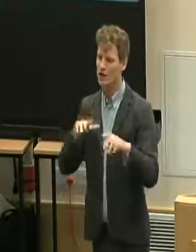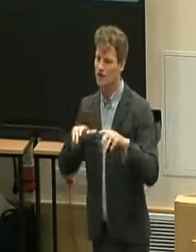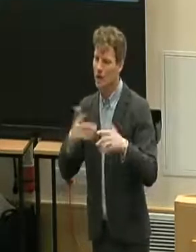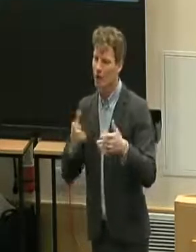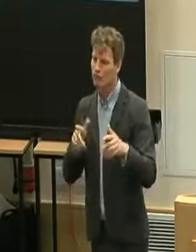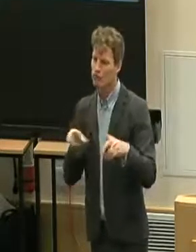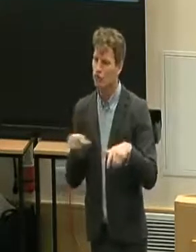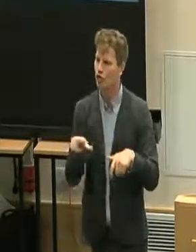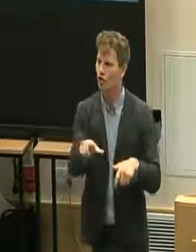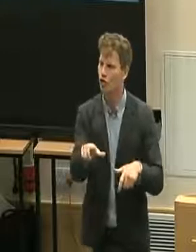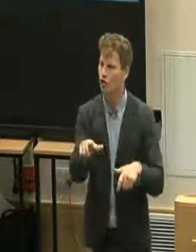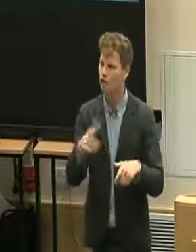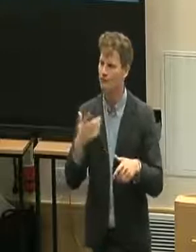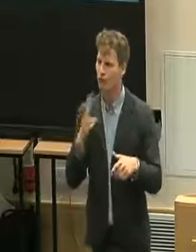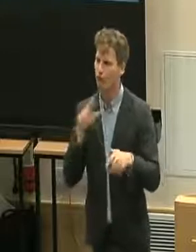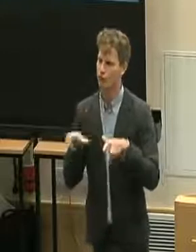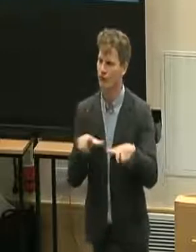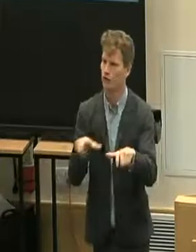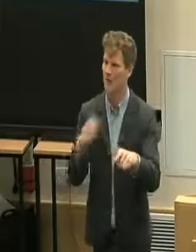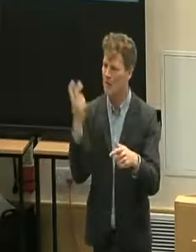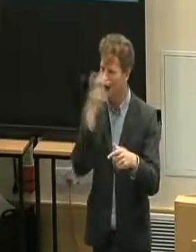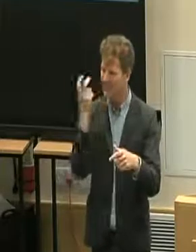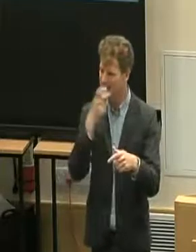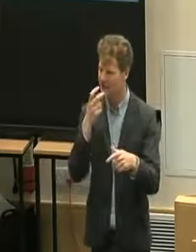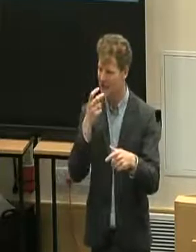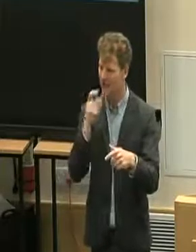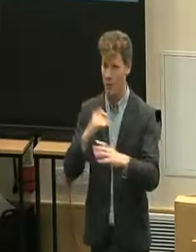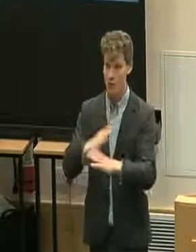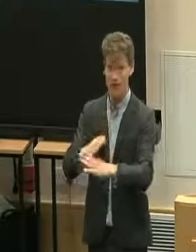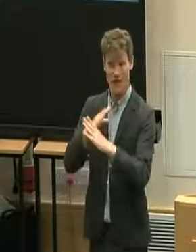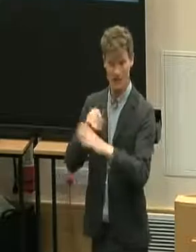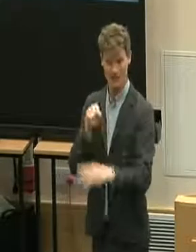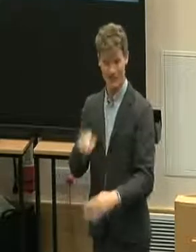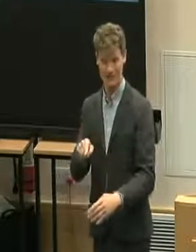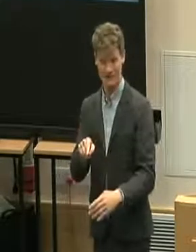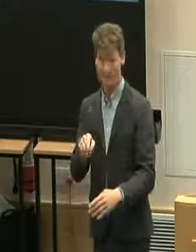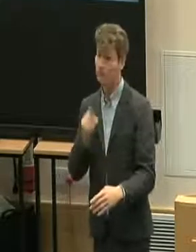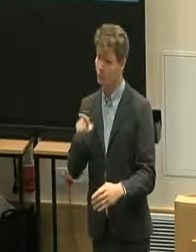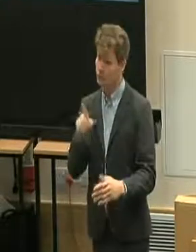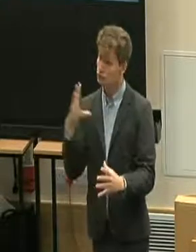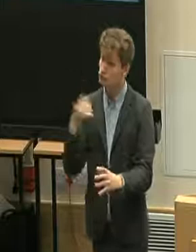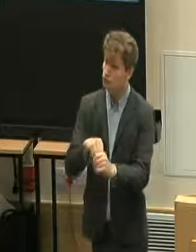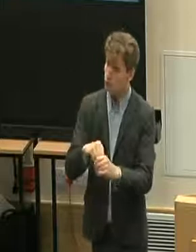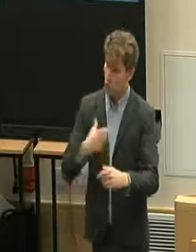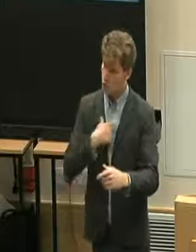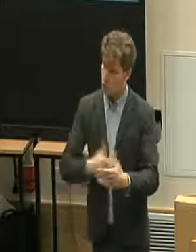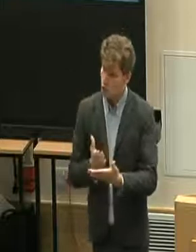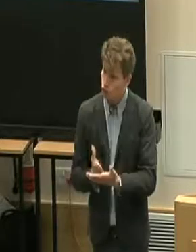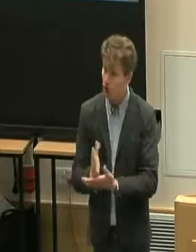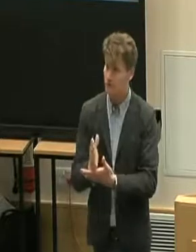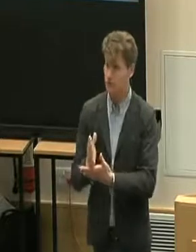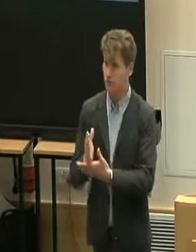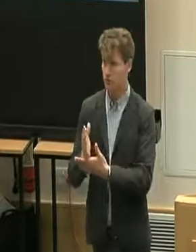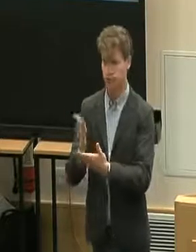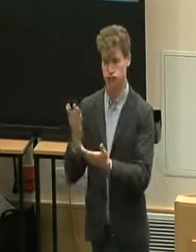various interventions, public health interventions, whether this is part of the human rights tradition in